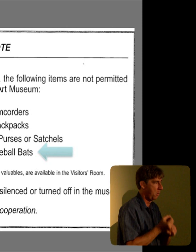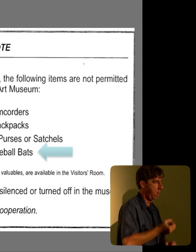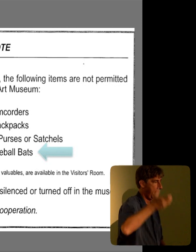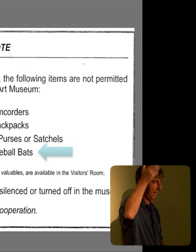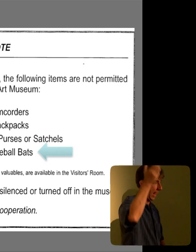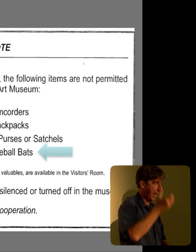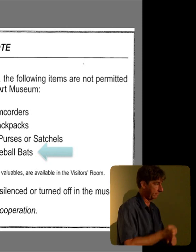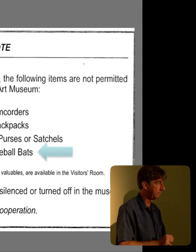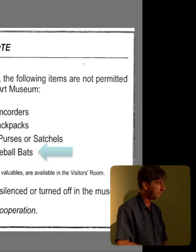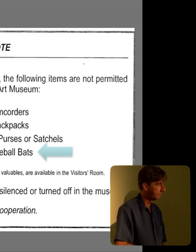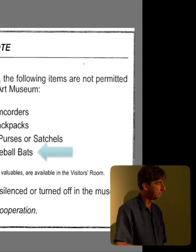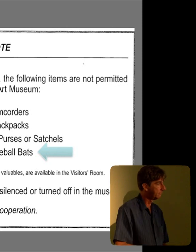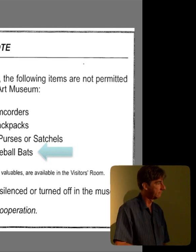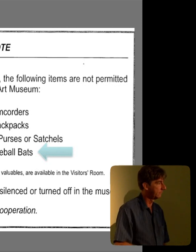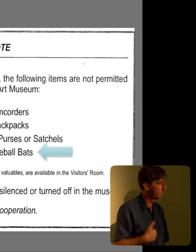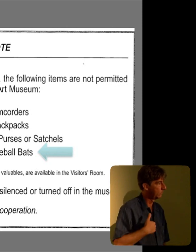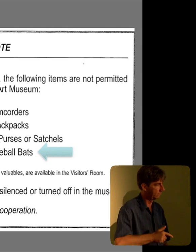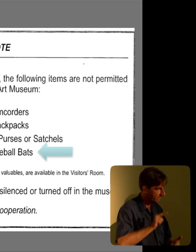galleries.